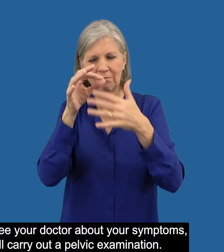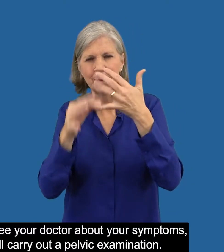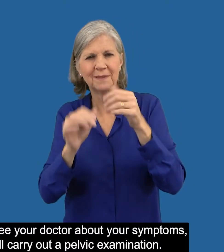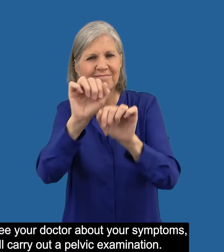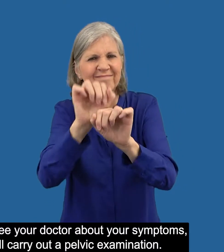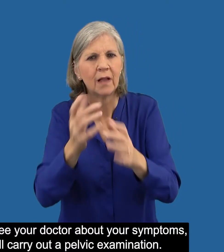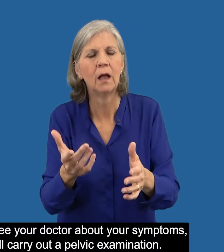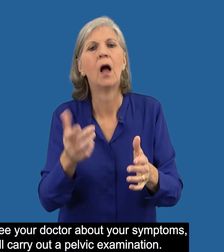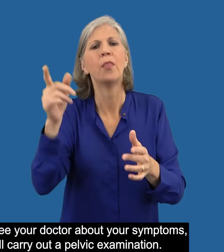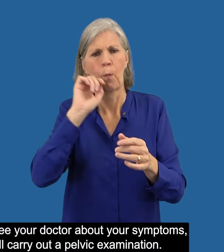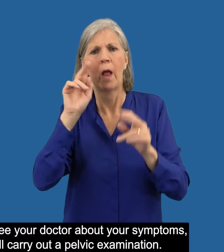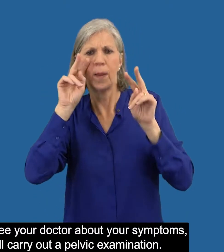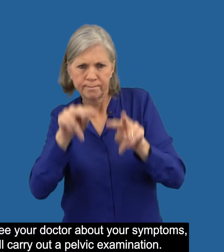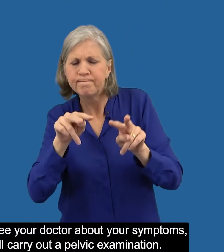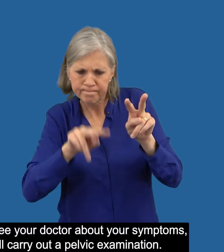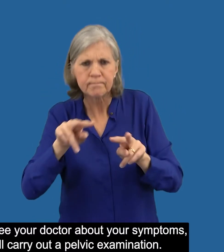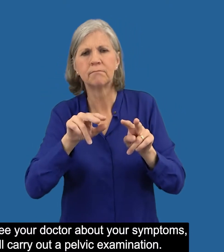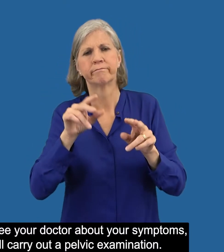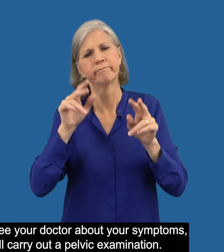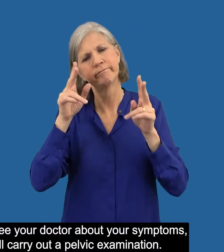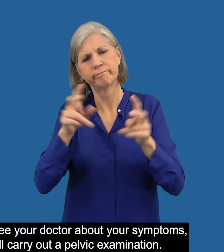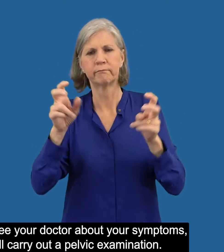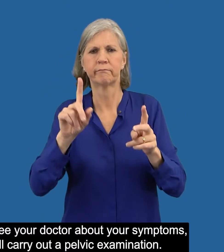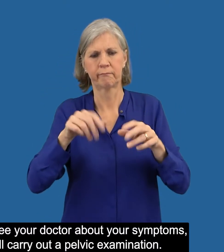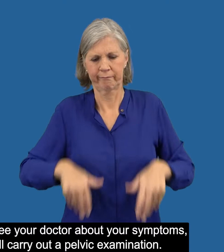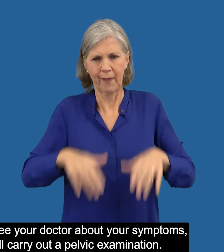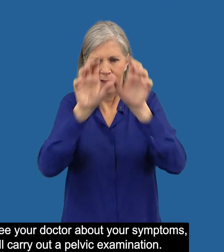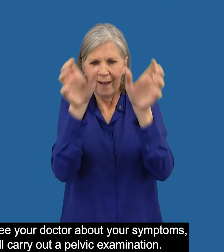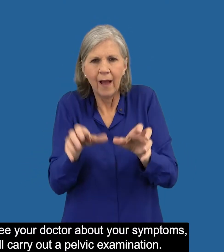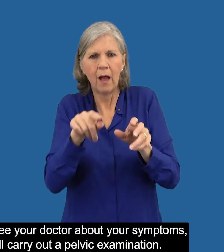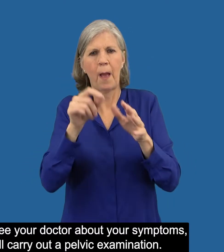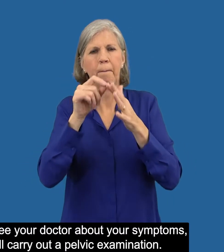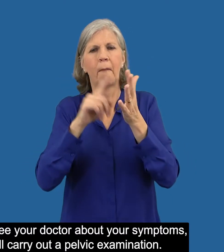When you see your doctor about your symptoms, they'll carry out what is called a pelvic examination.